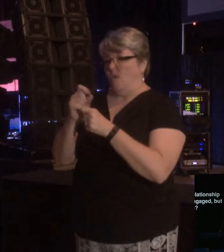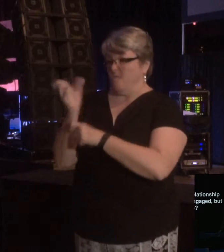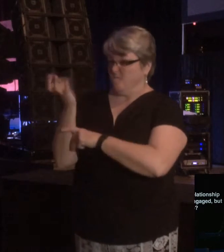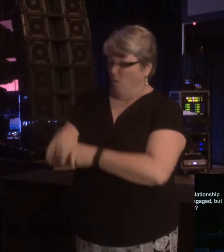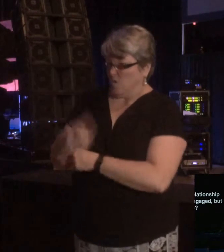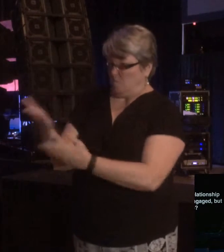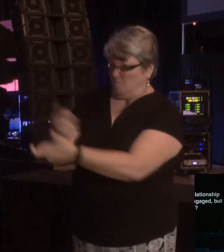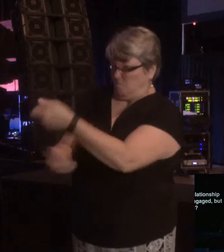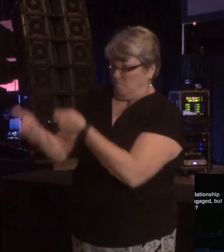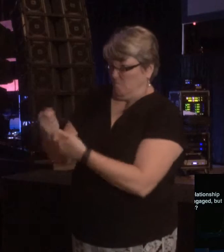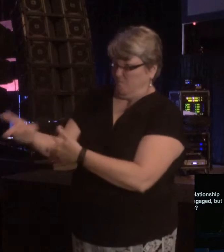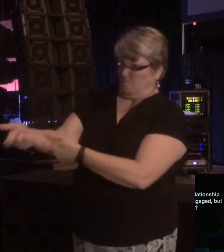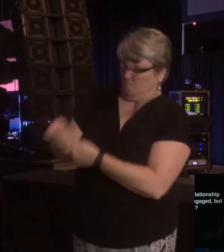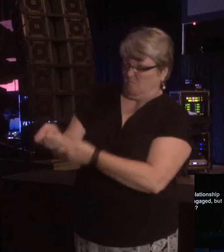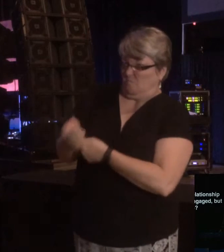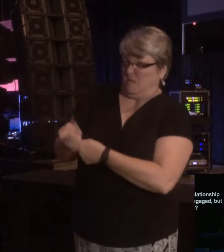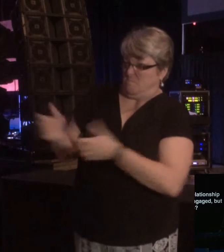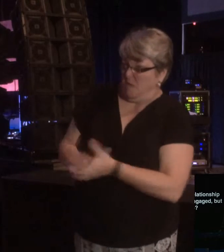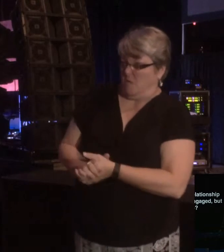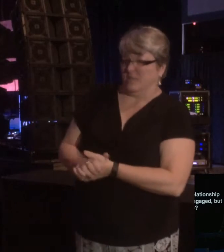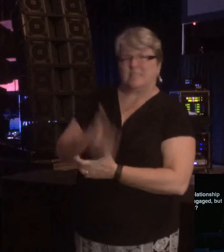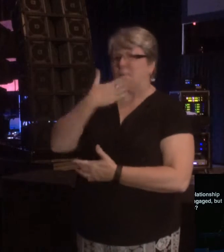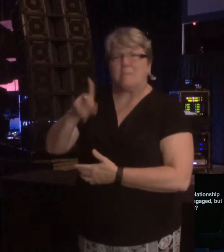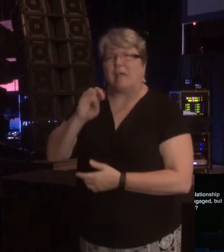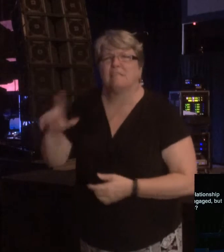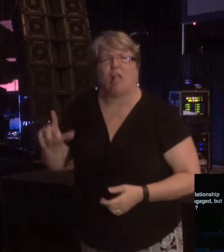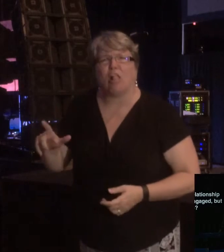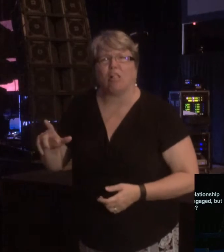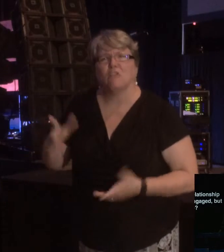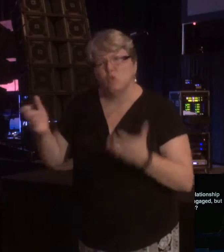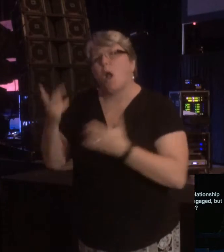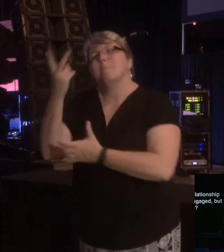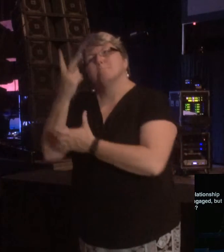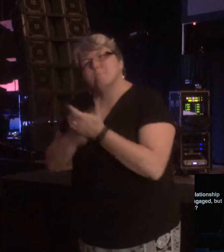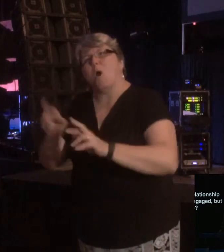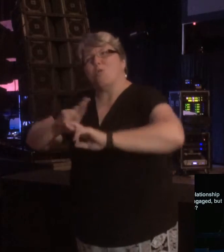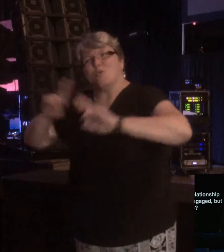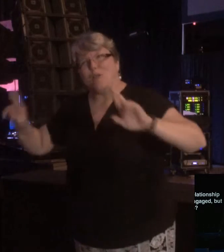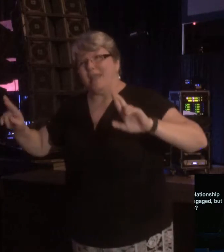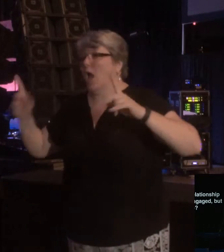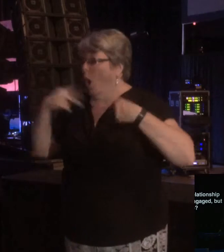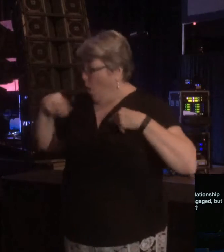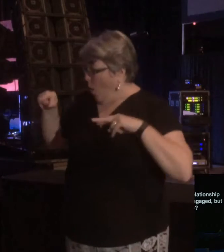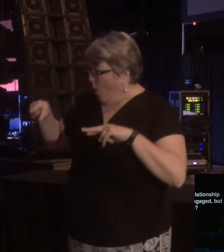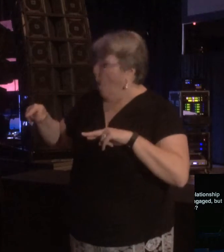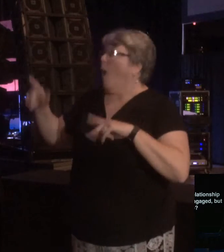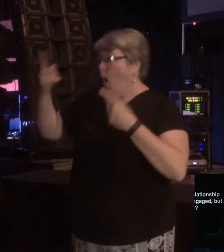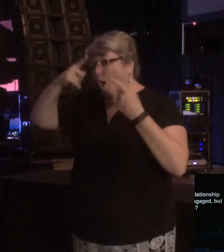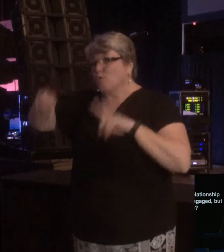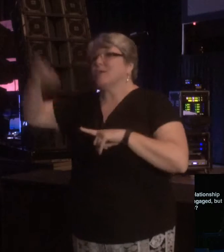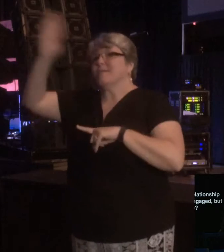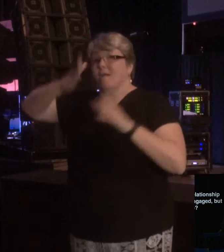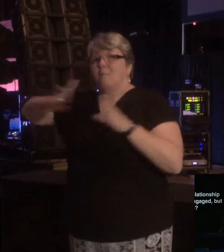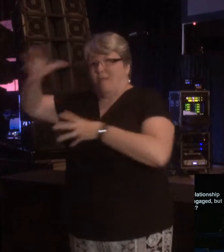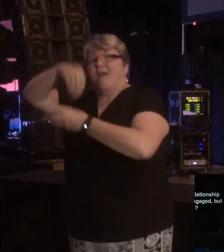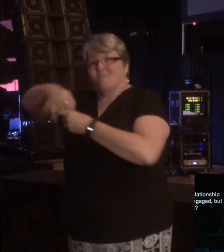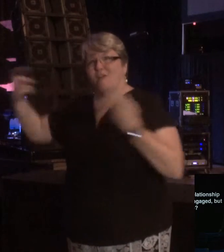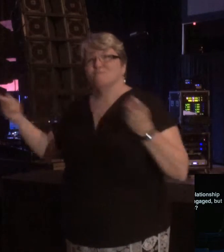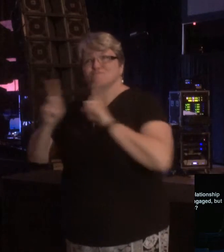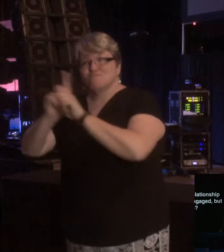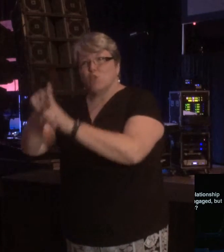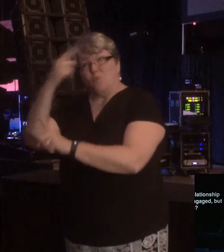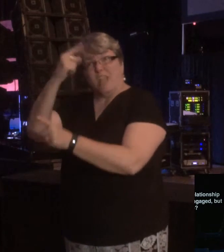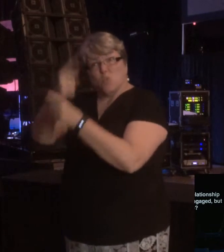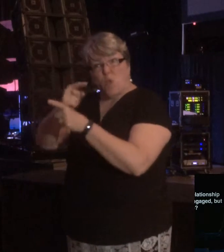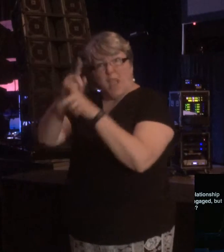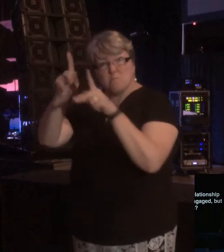if I can trust him on this side of engagement, then I can trust him in engagement and I can trust him in marriage. And so it just really does